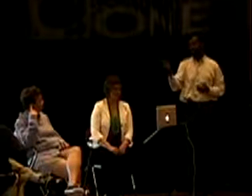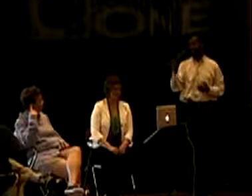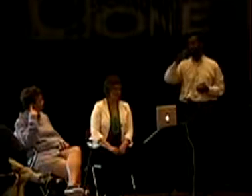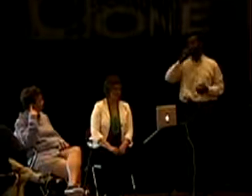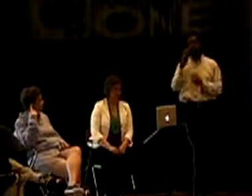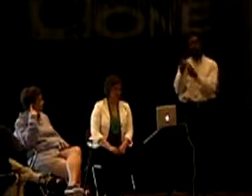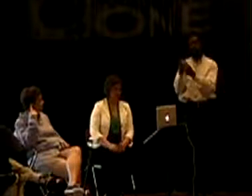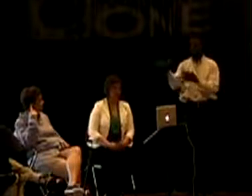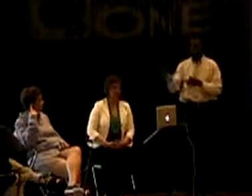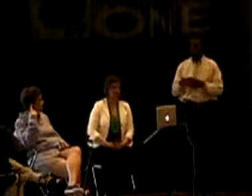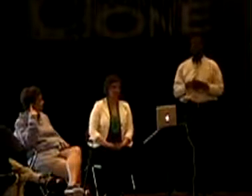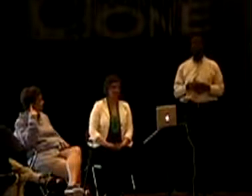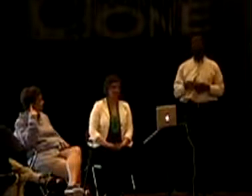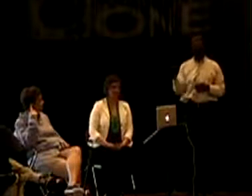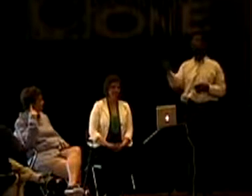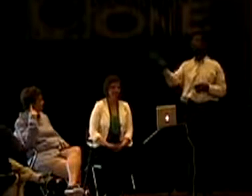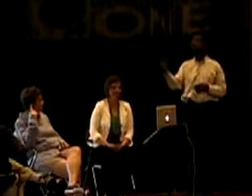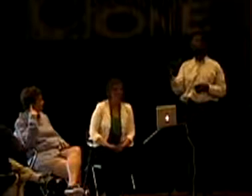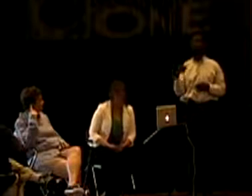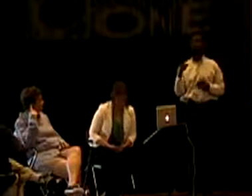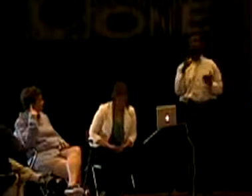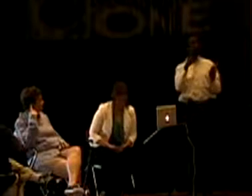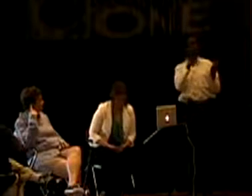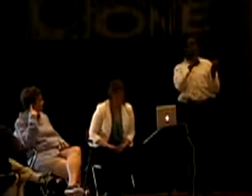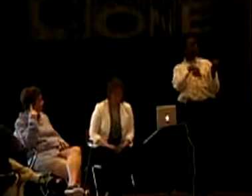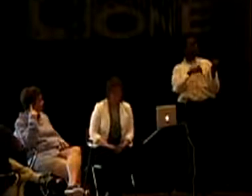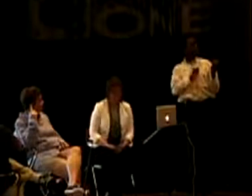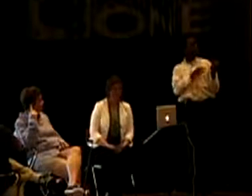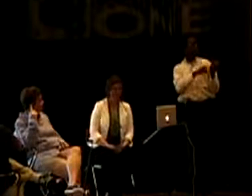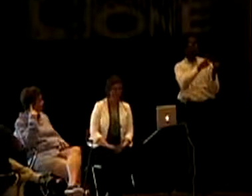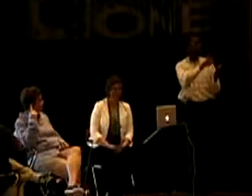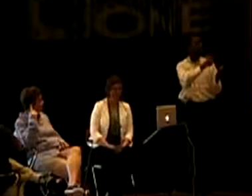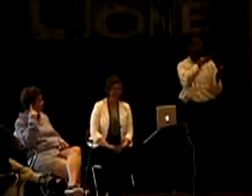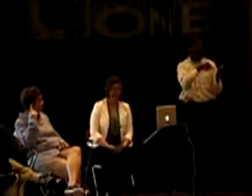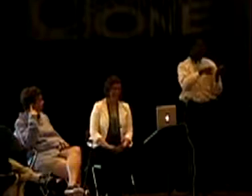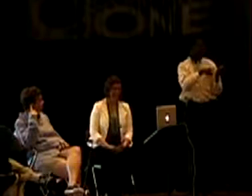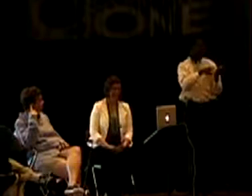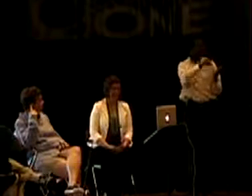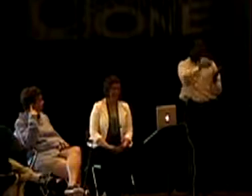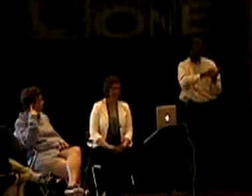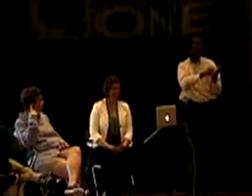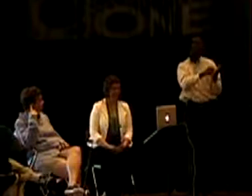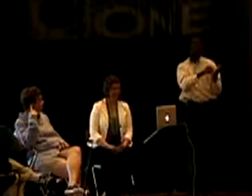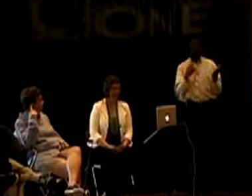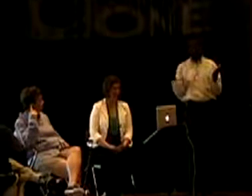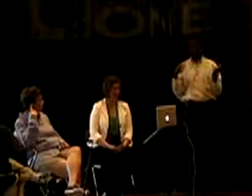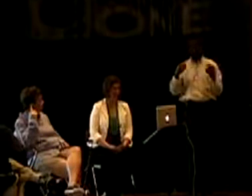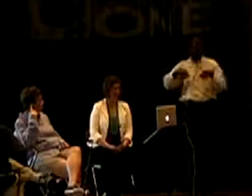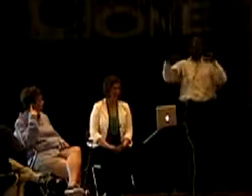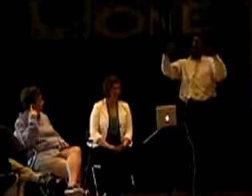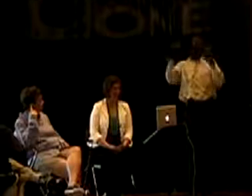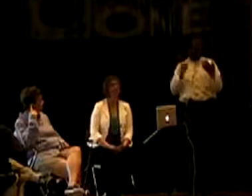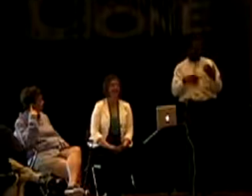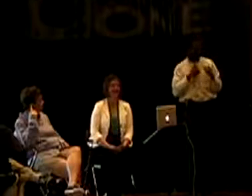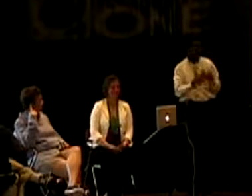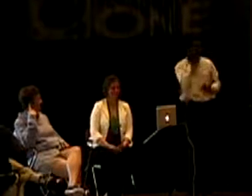play, they said, how do you know how we fight? And I said, I don't. That was me and my husband fighting. Like, I know nothing about how